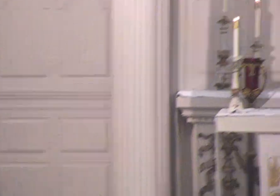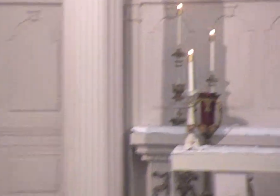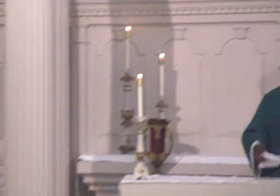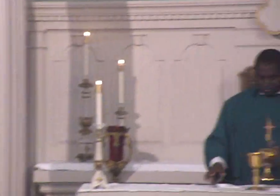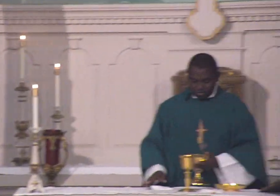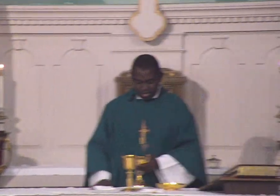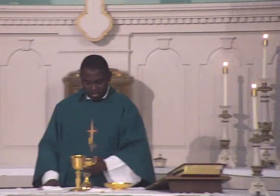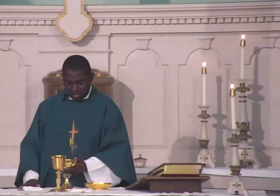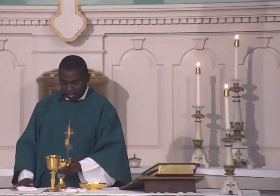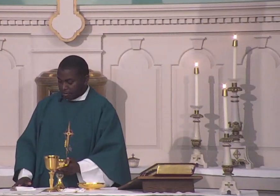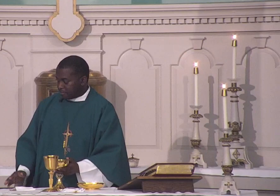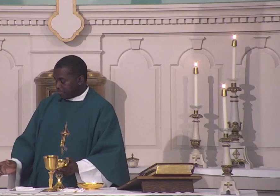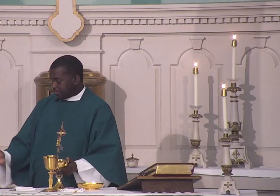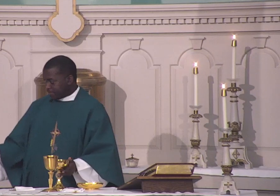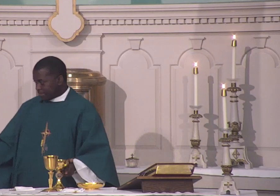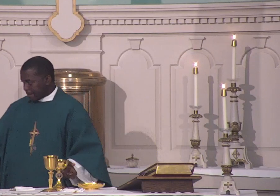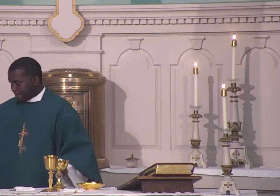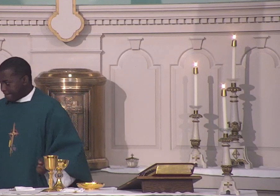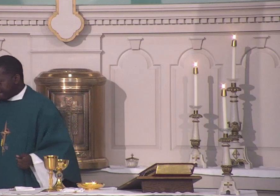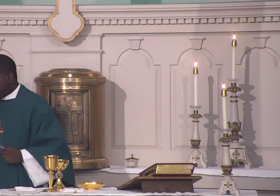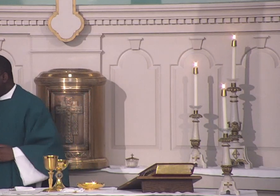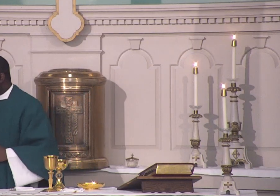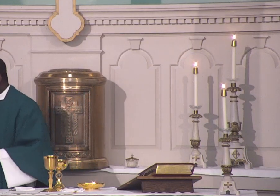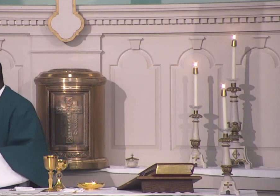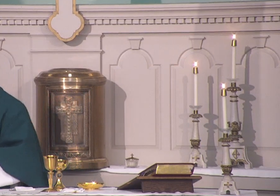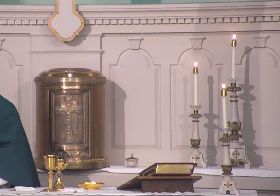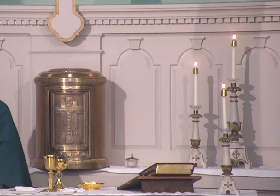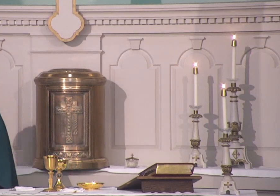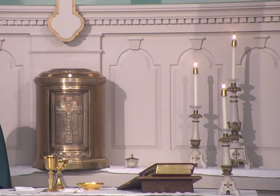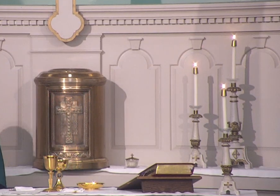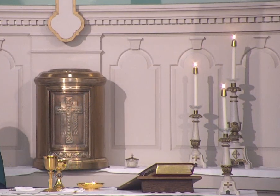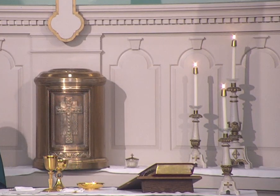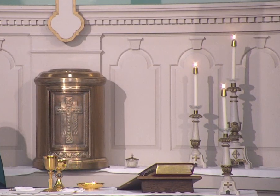Filius, nil ac verbo